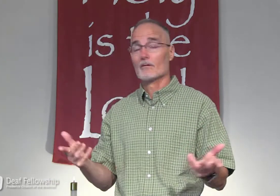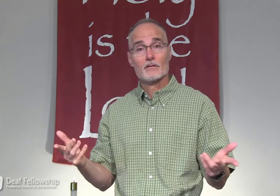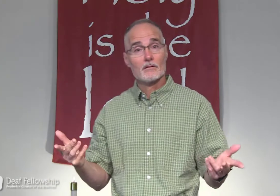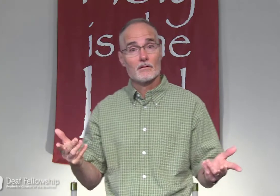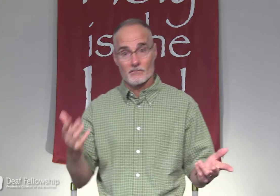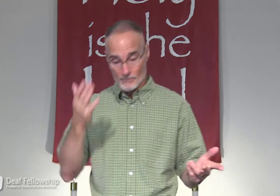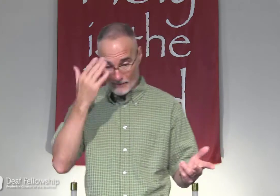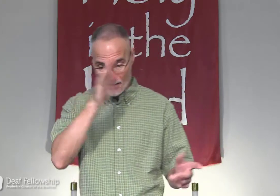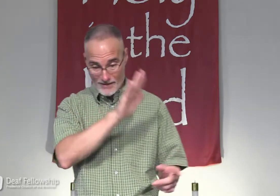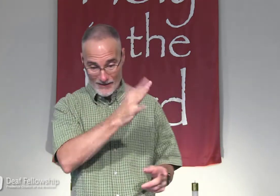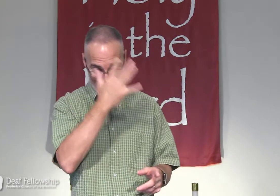What happened?